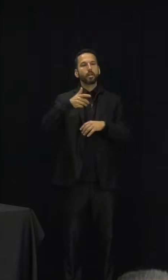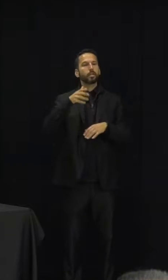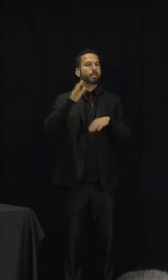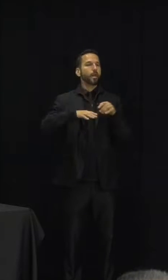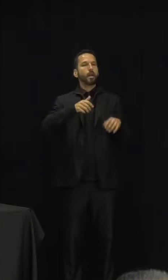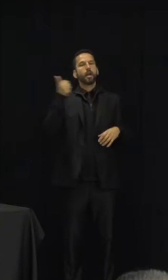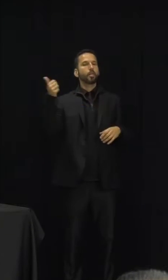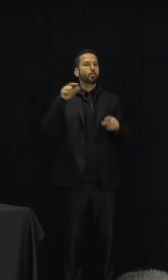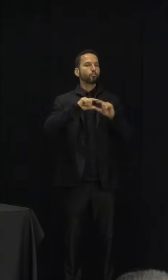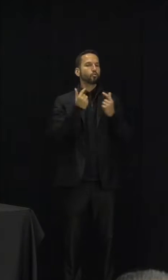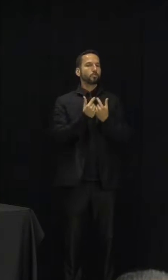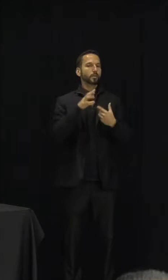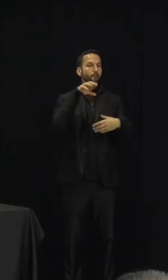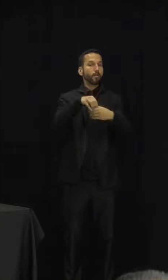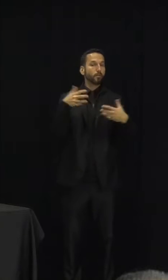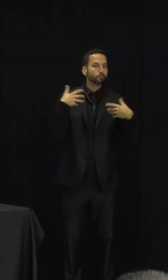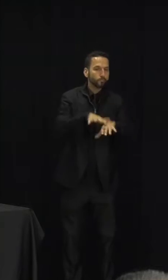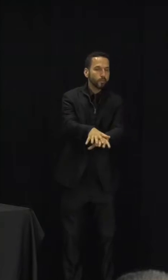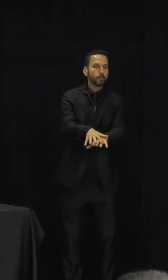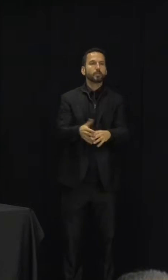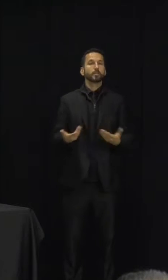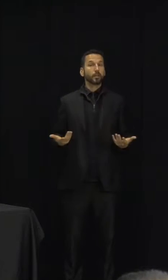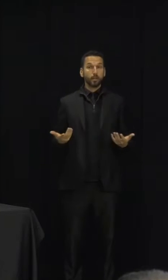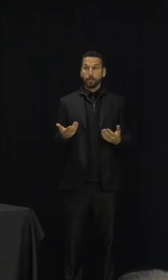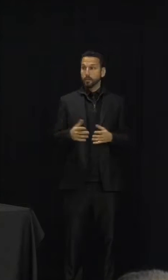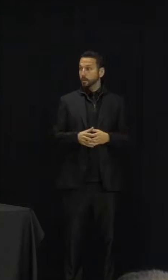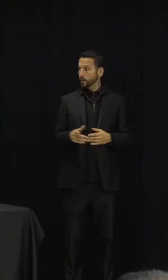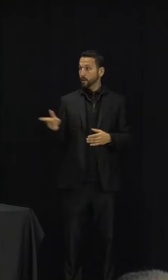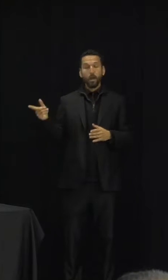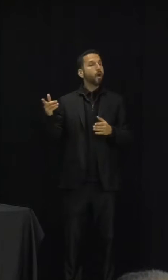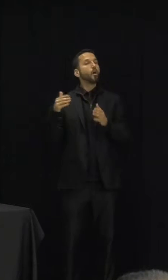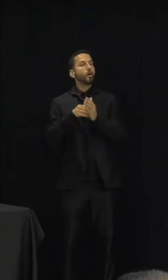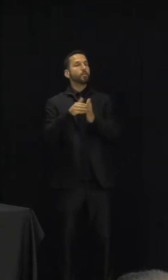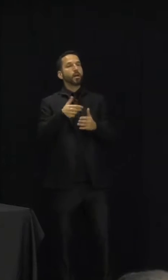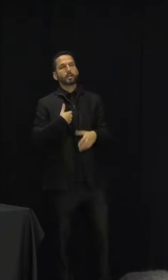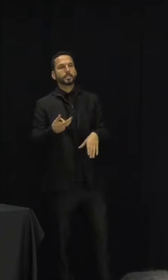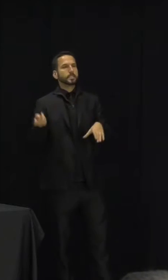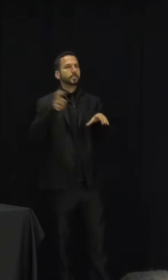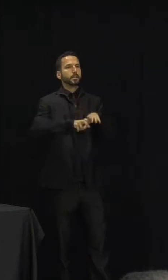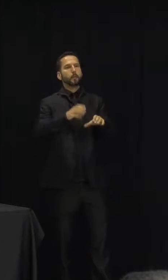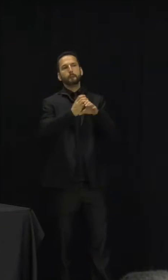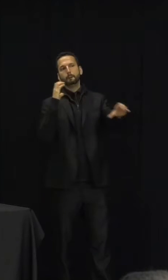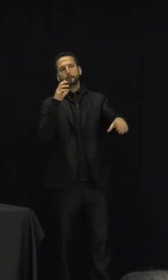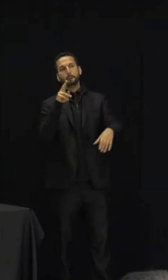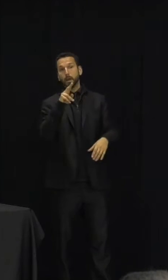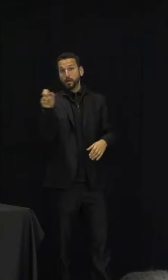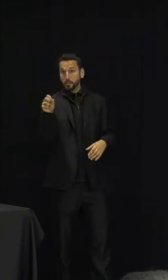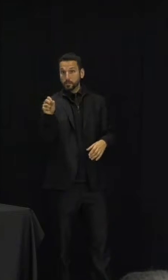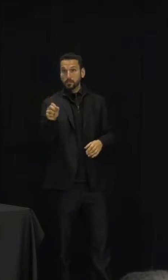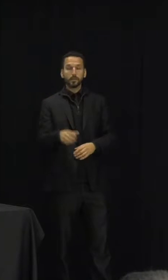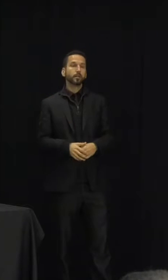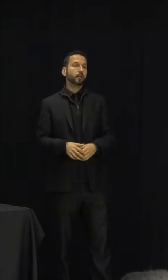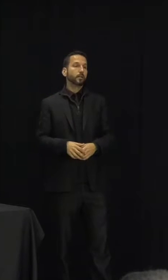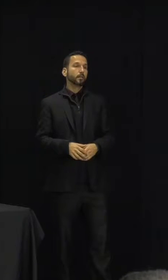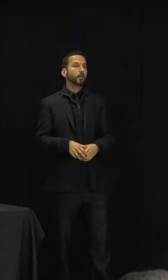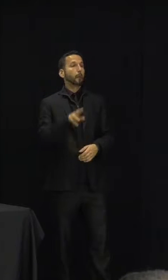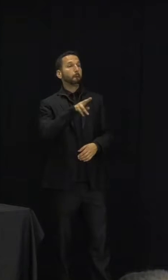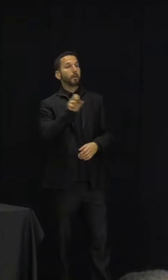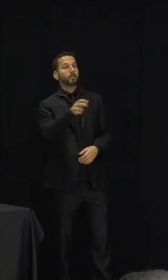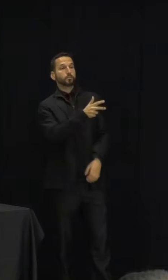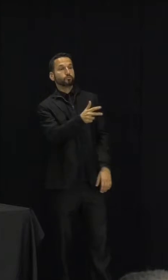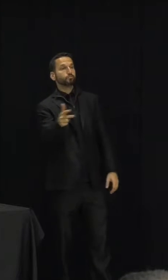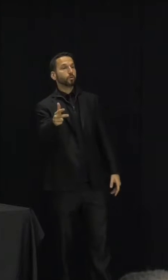informal observation really indicate a lot that we need to know. And I'd like to take a moment to address